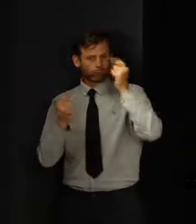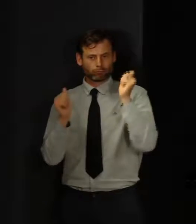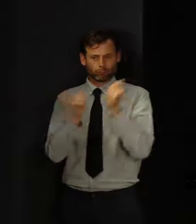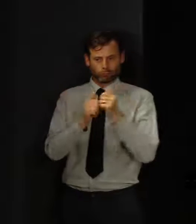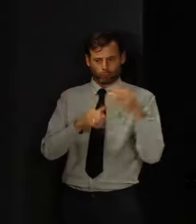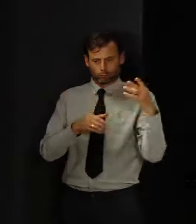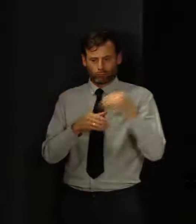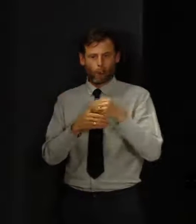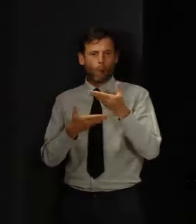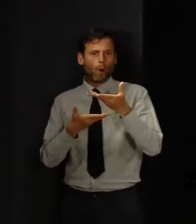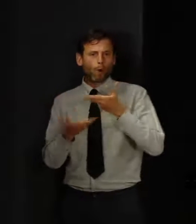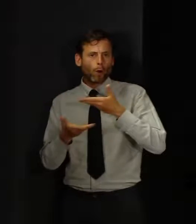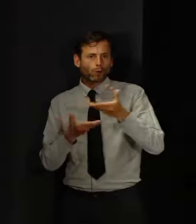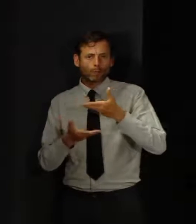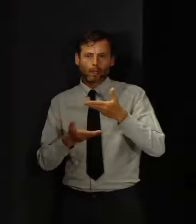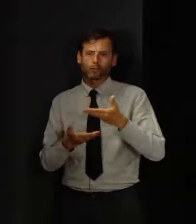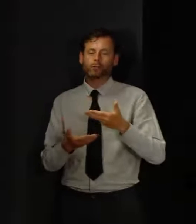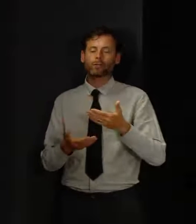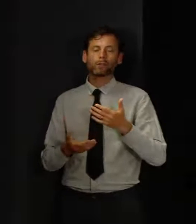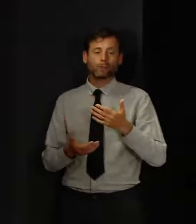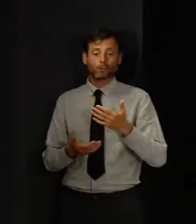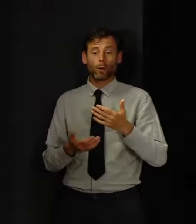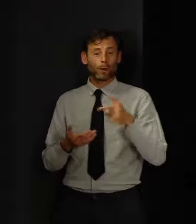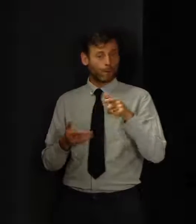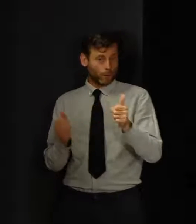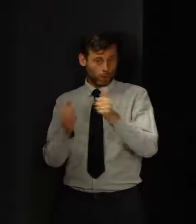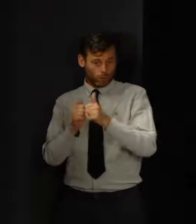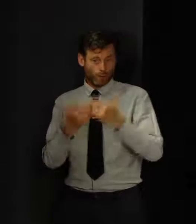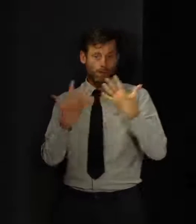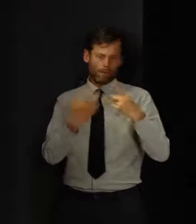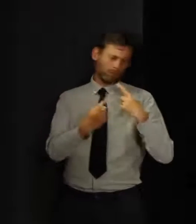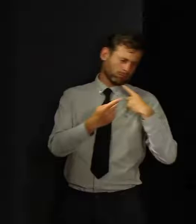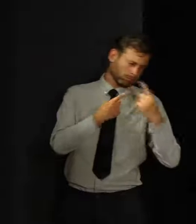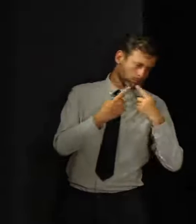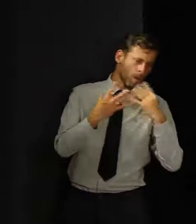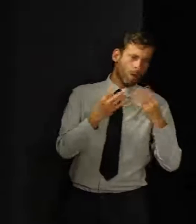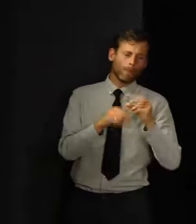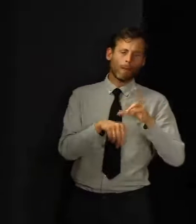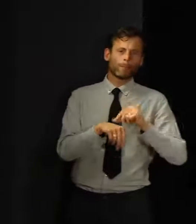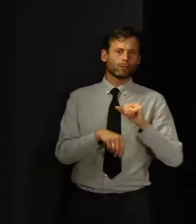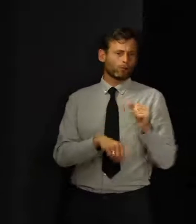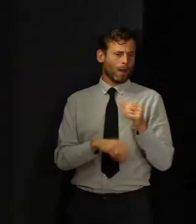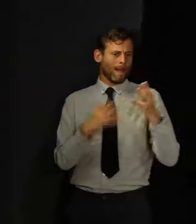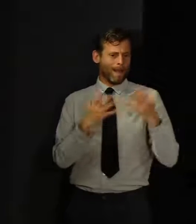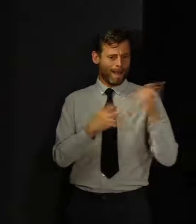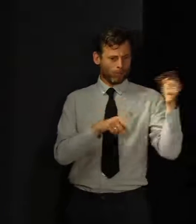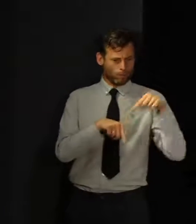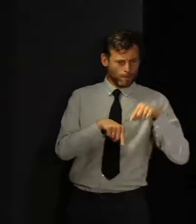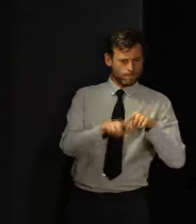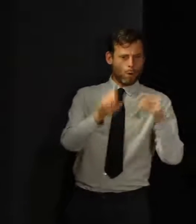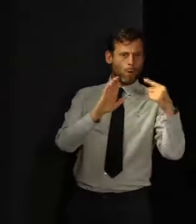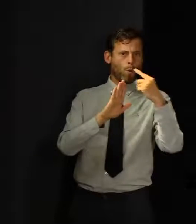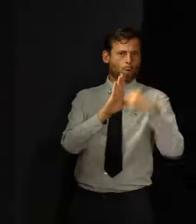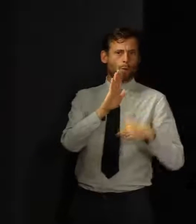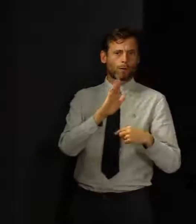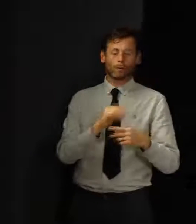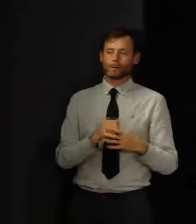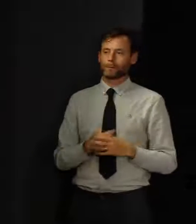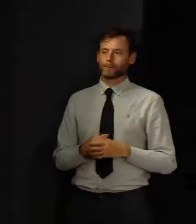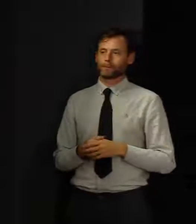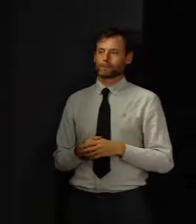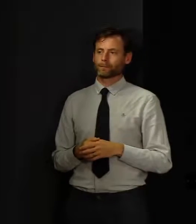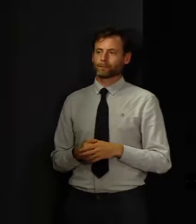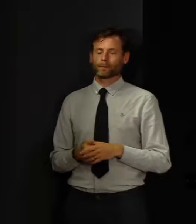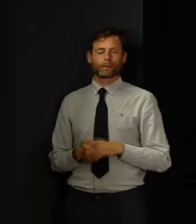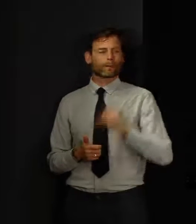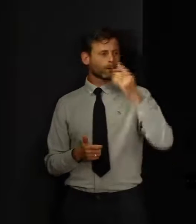force. And where those matters involve Police Scotland, there's been really extensive consultation and conversation with Police Scotland. But again,